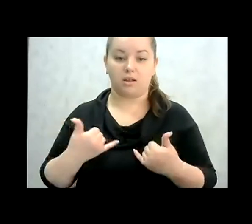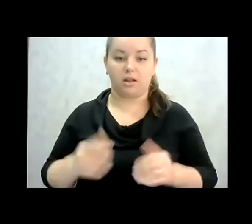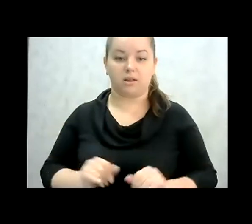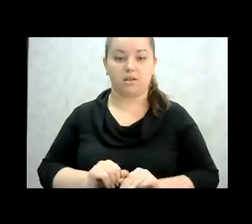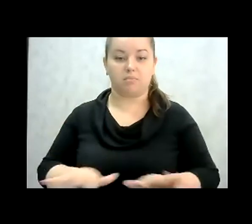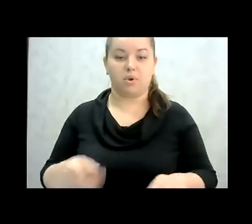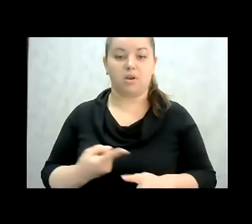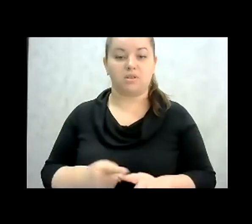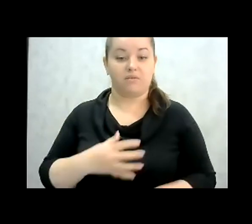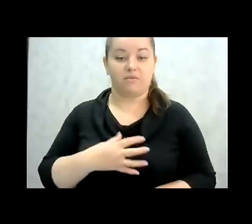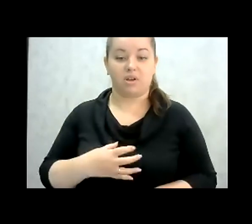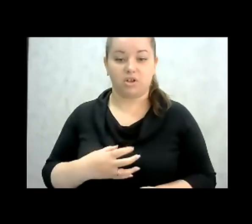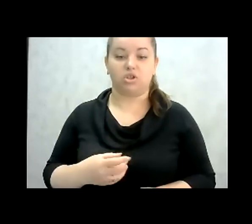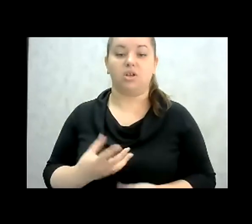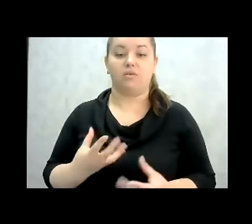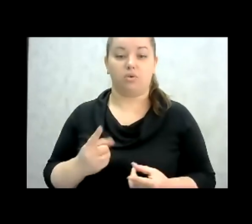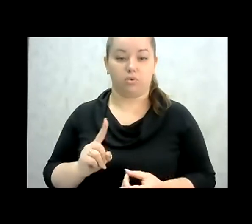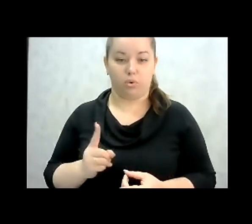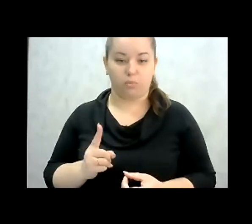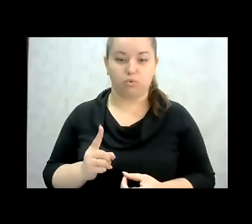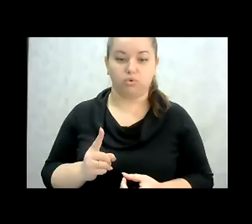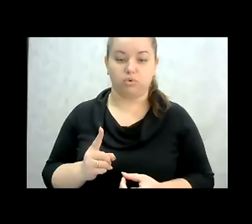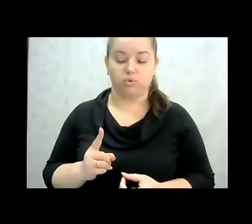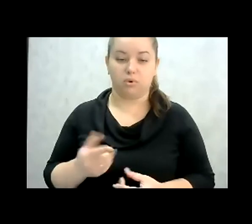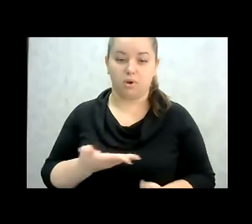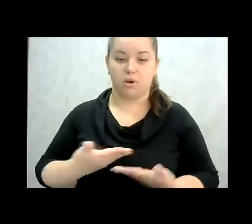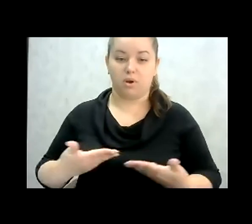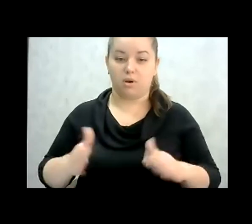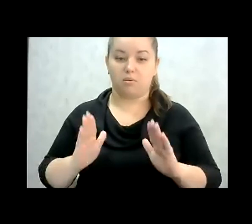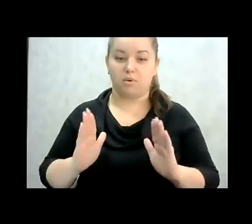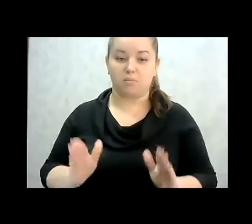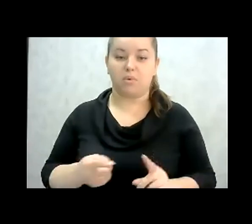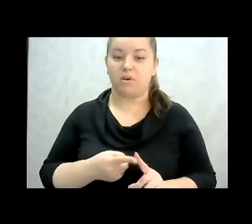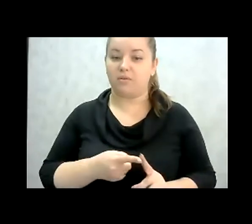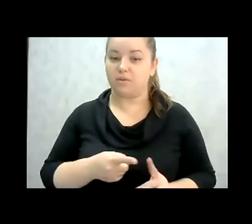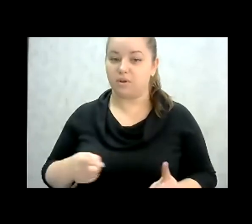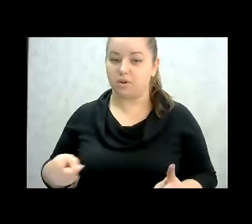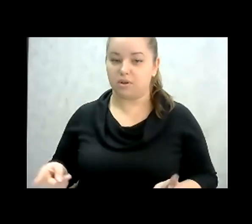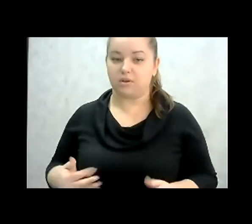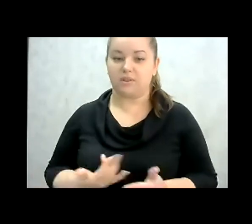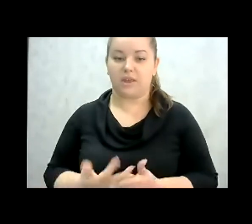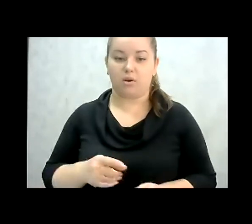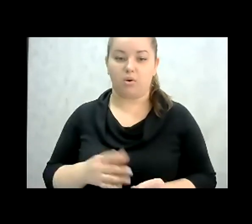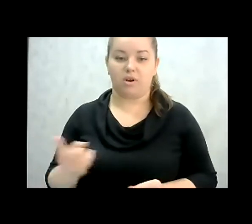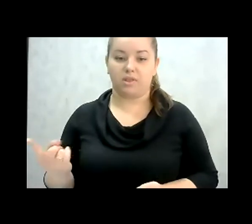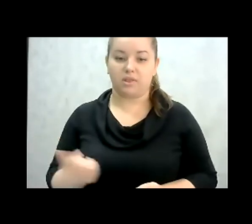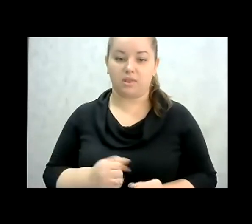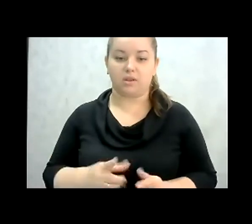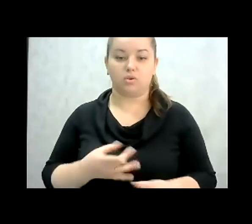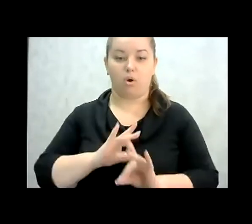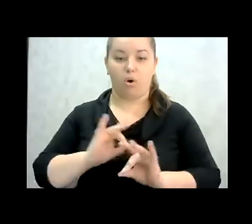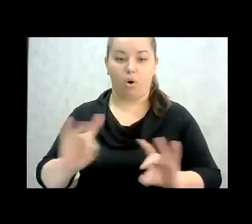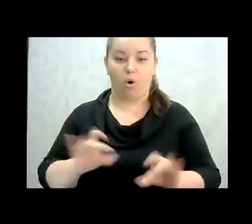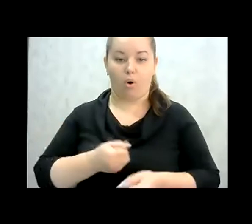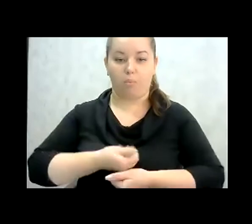the 2020 local elections soon, in the next couple of weeks. Secondly, I would like to lead